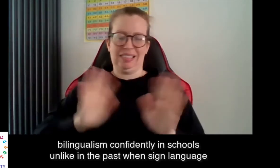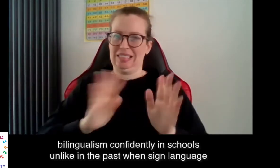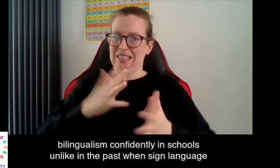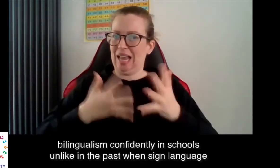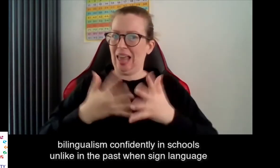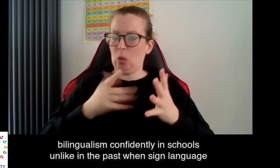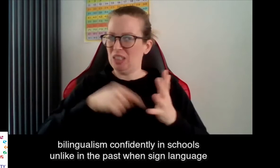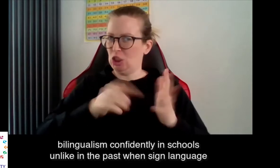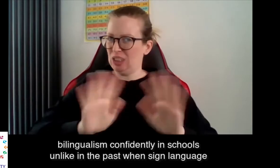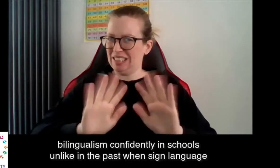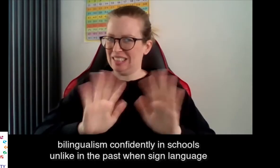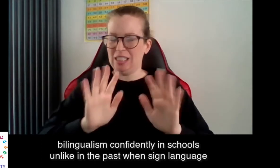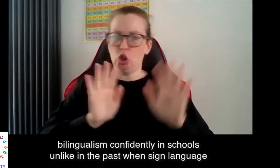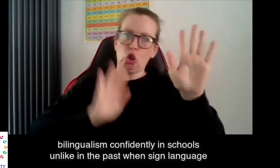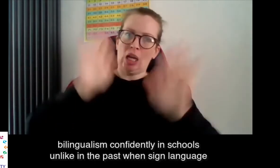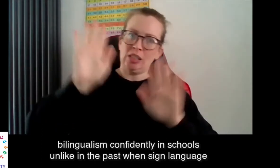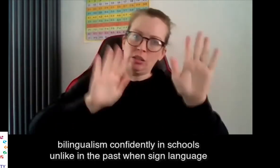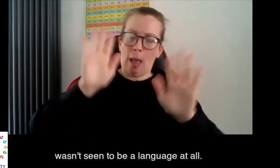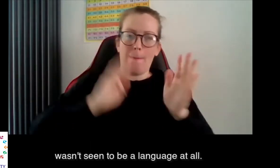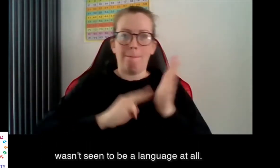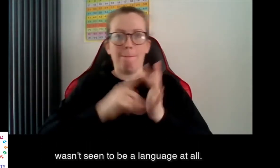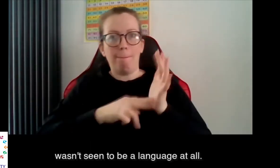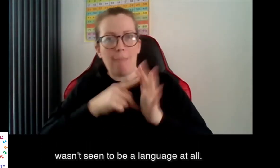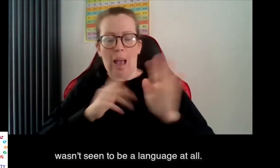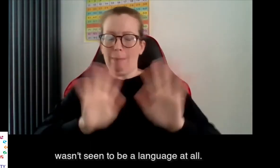unlike in the past, when sign language wasn't seen to be a language at all.